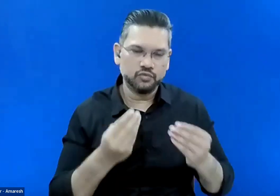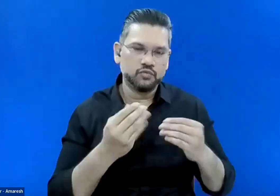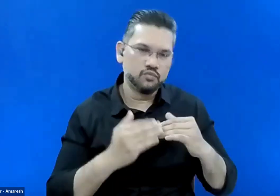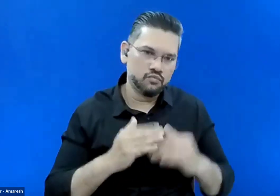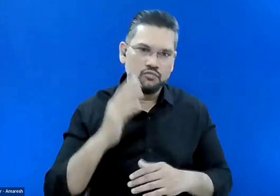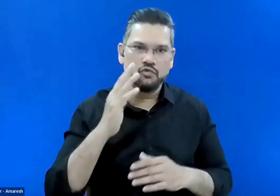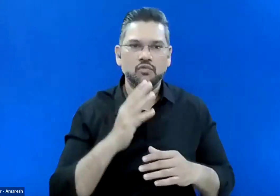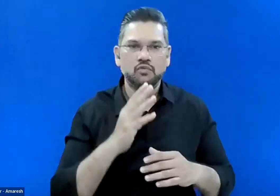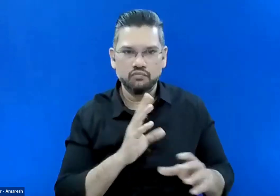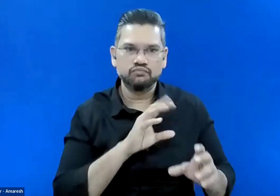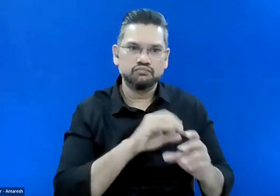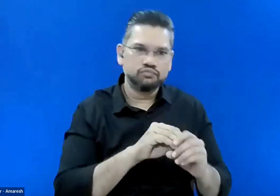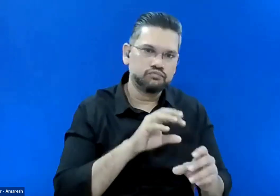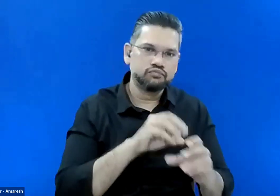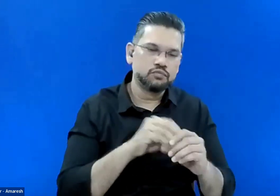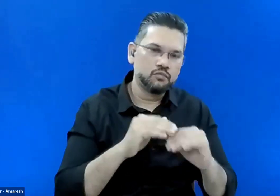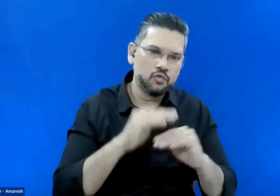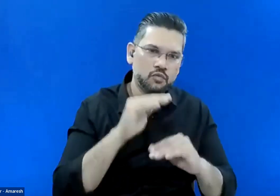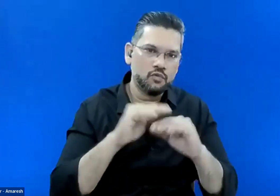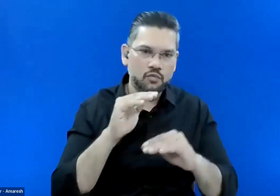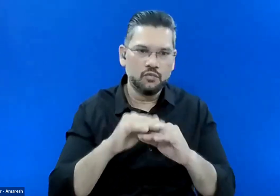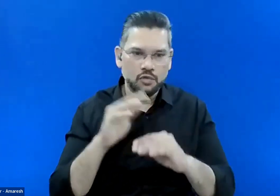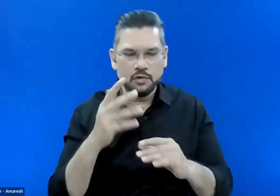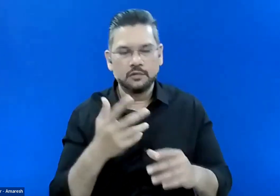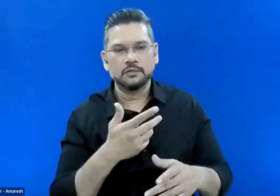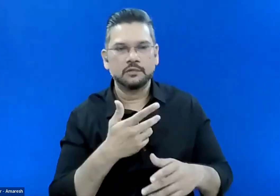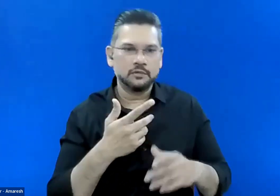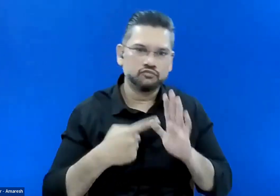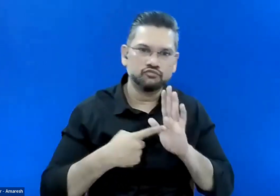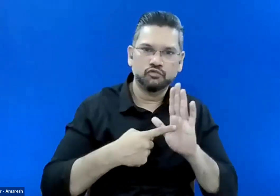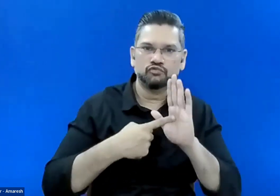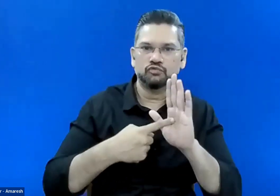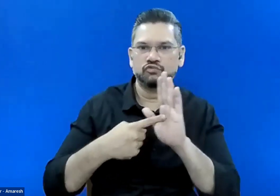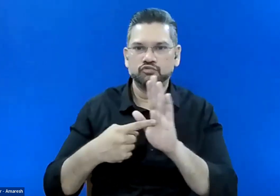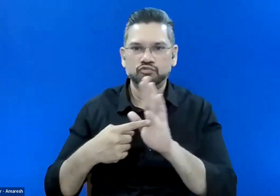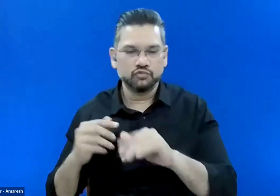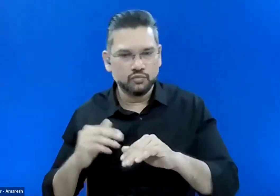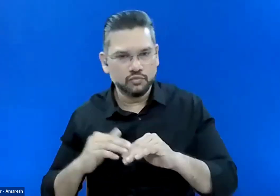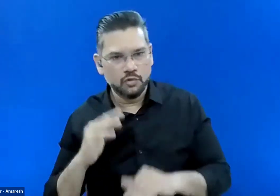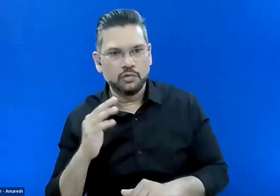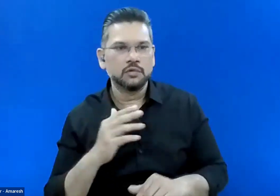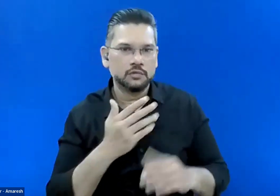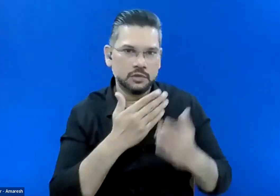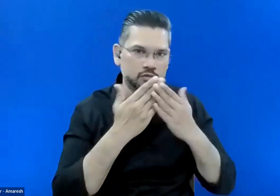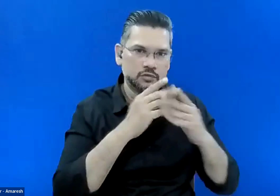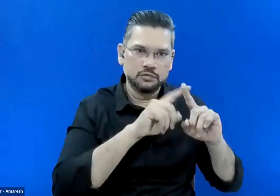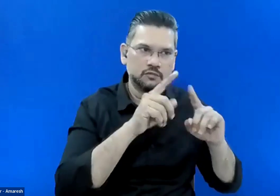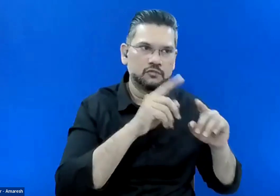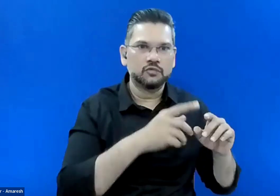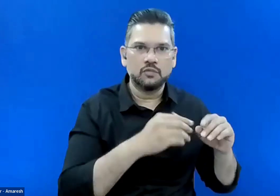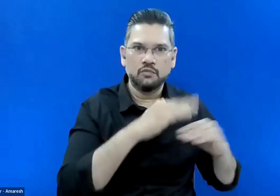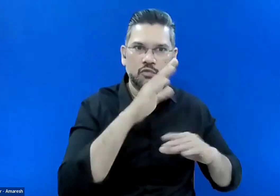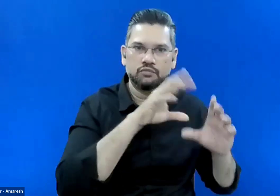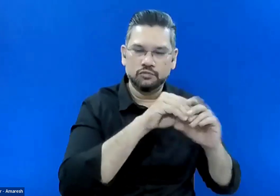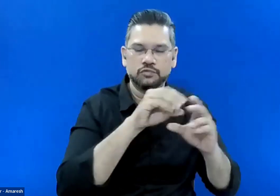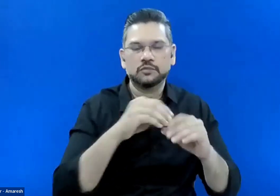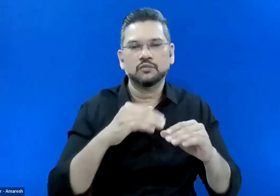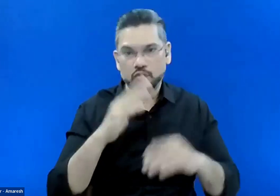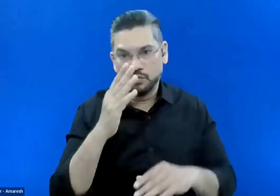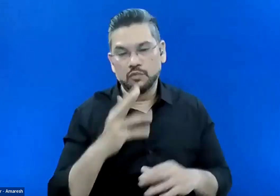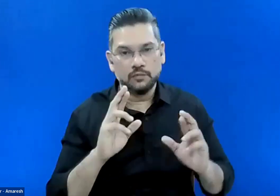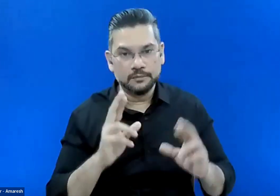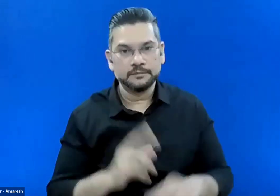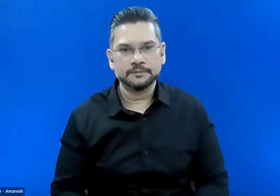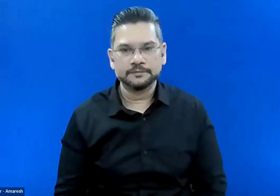representation, youth with disabilities representation more in higher education institutions. And the last one,